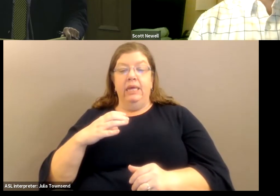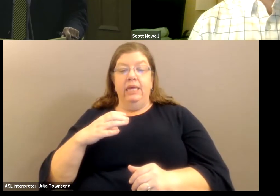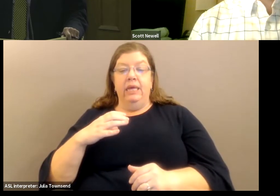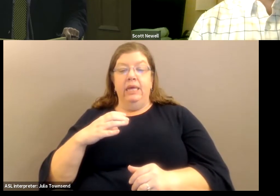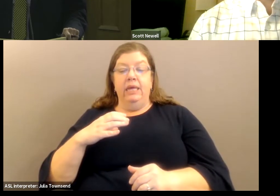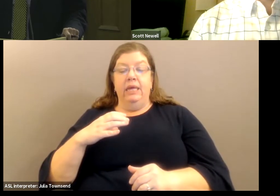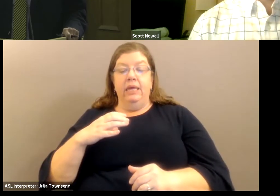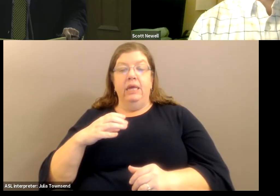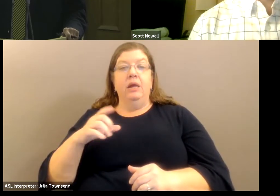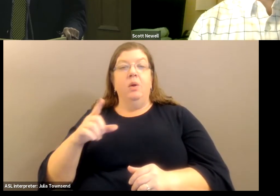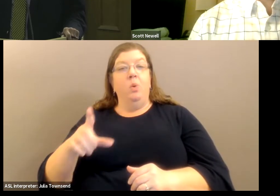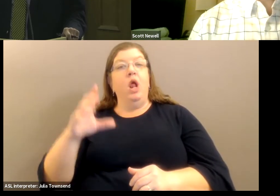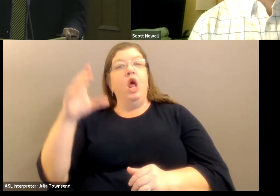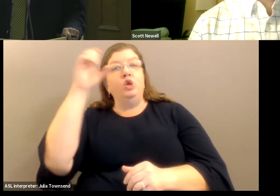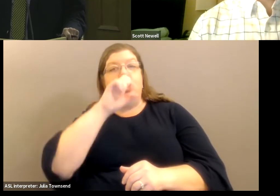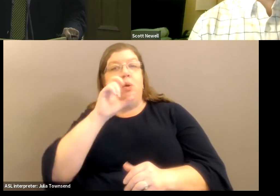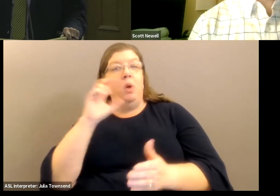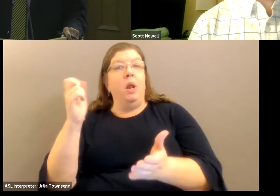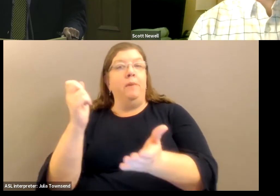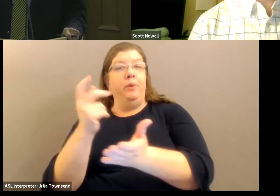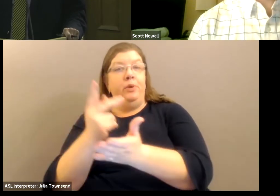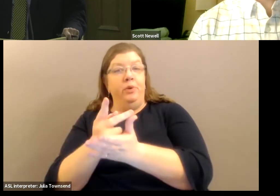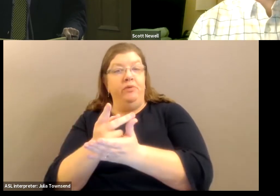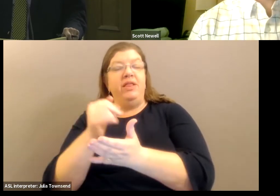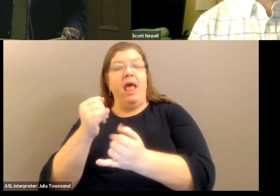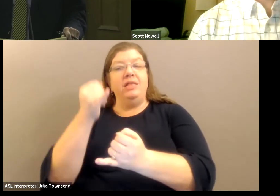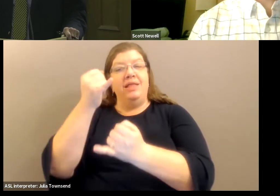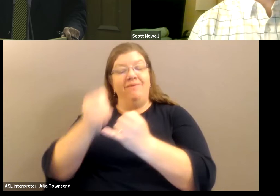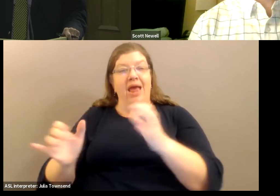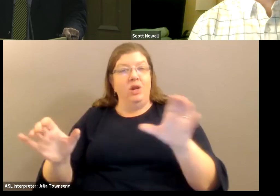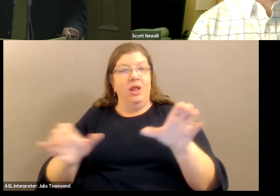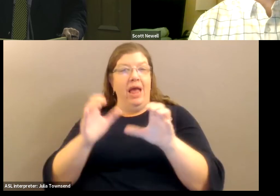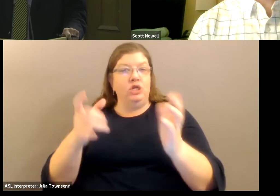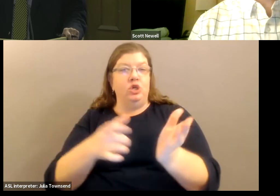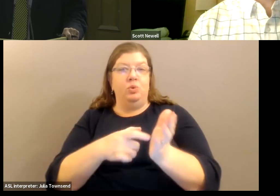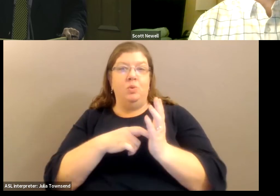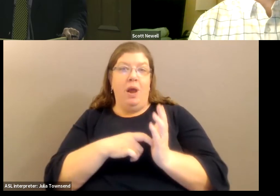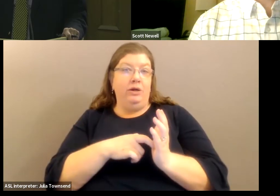presumed approval of that would be the final action that would be required.